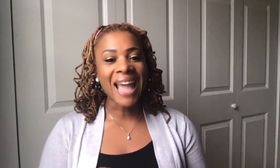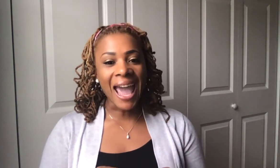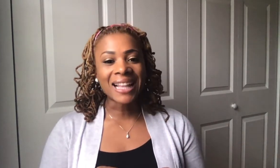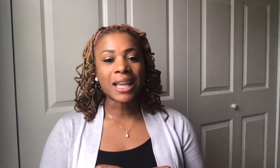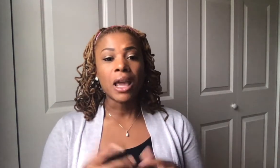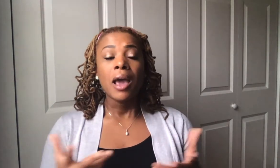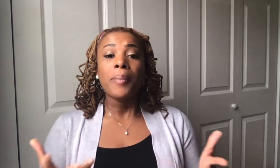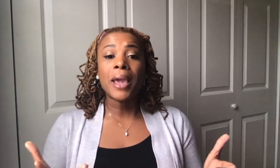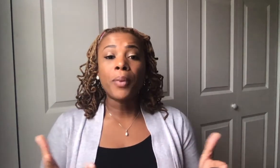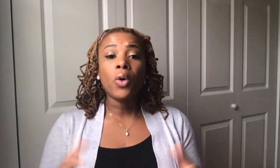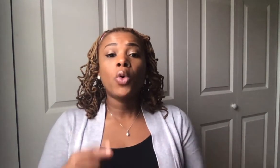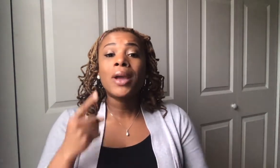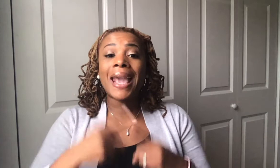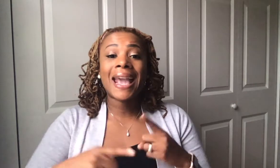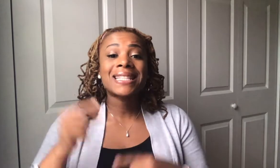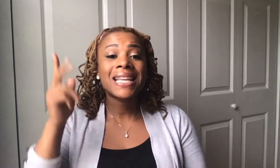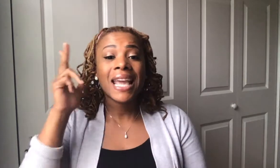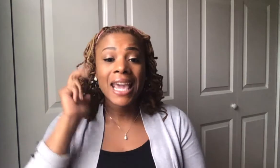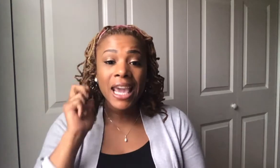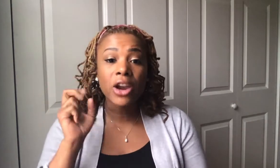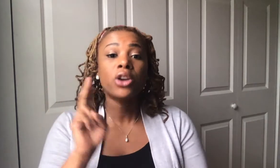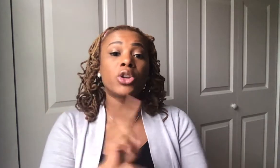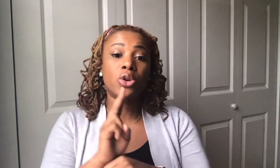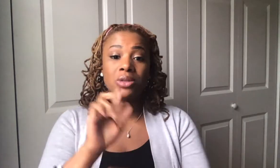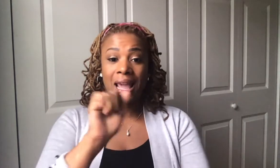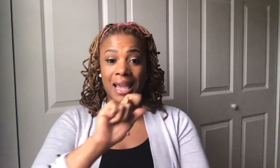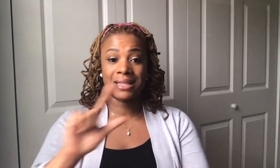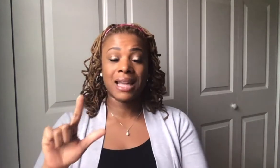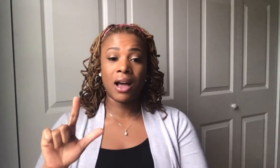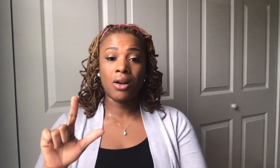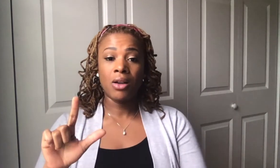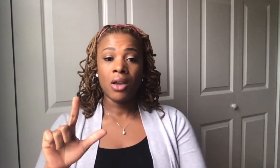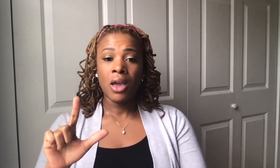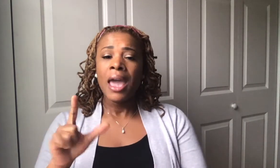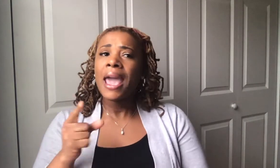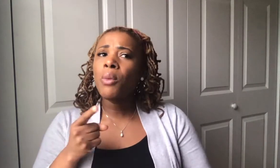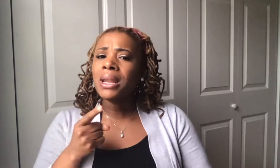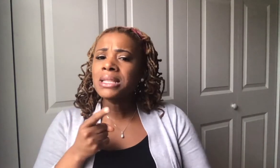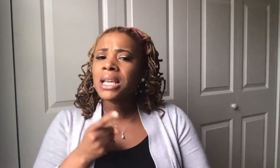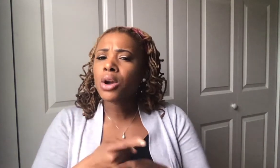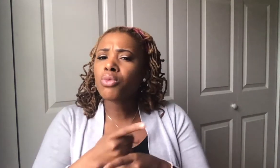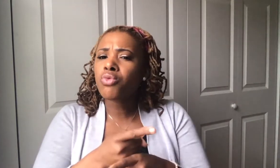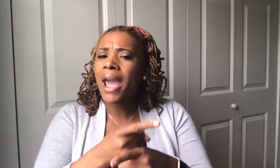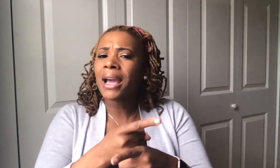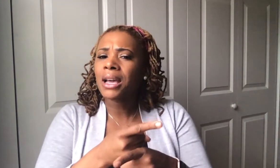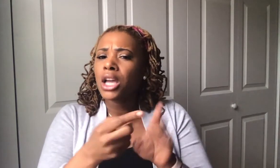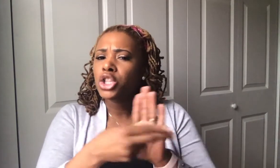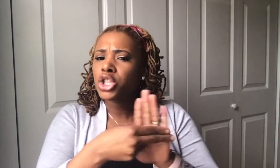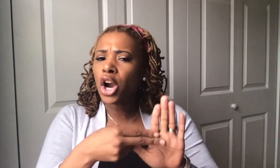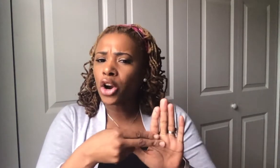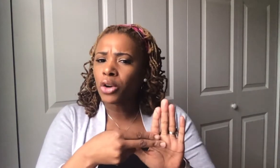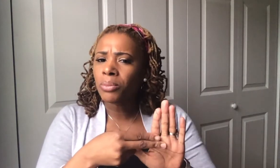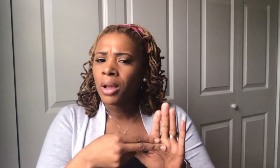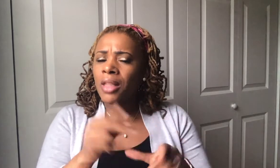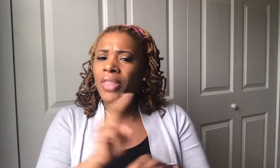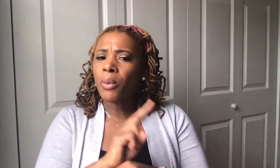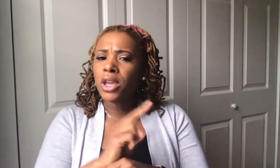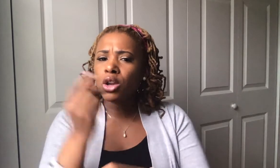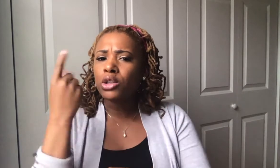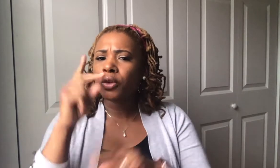Exactly. People who can't hear use ASL. And what is the correct term that we use for people